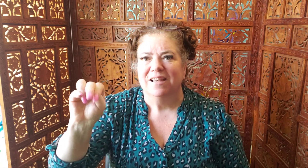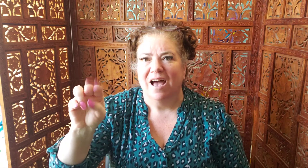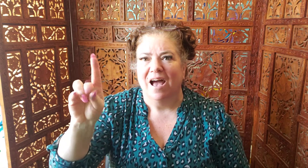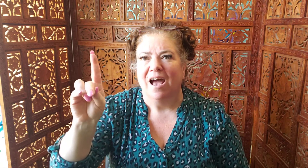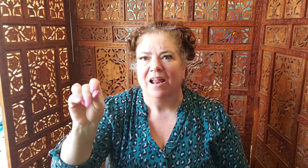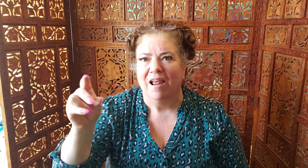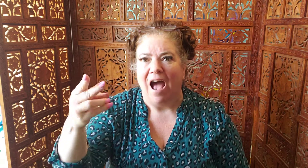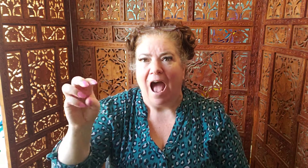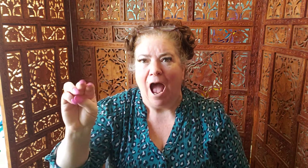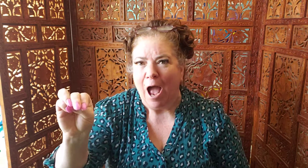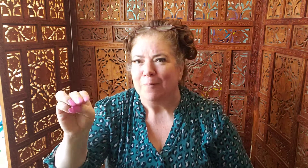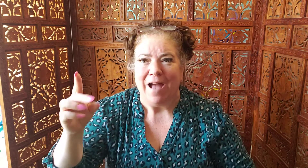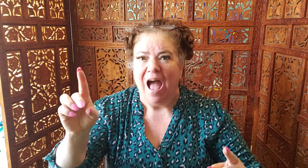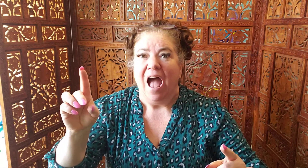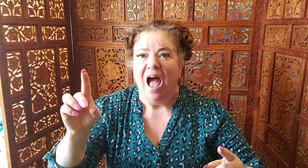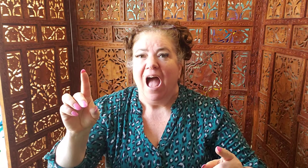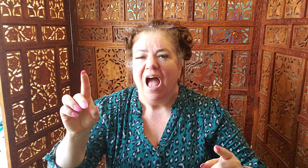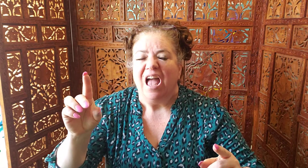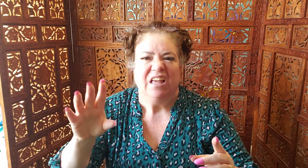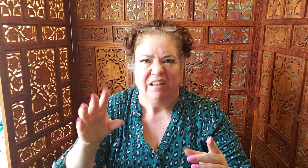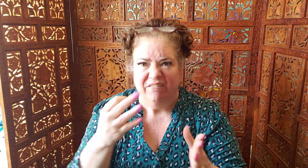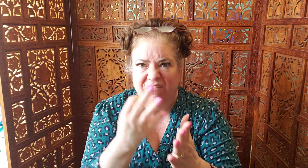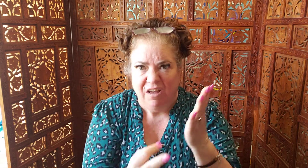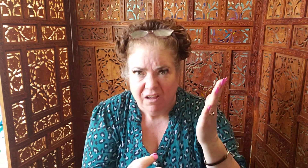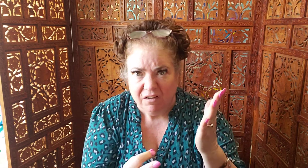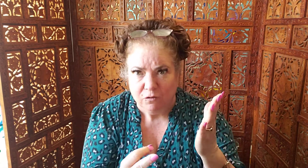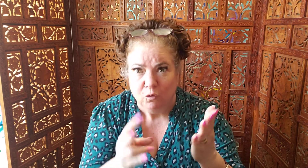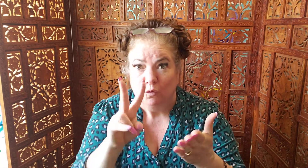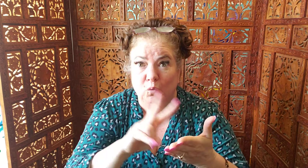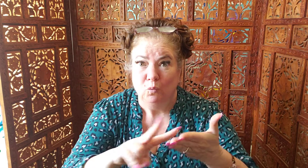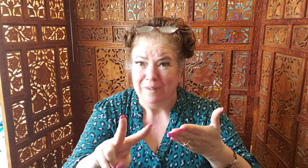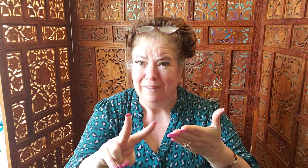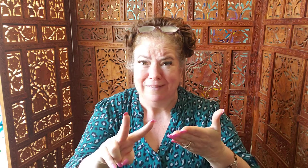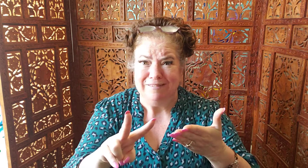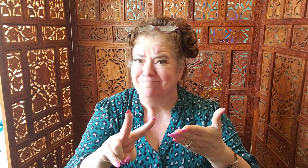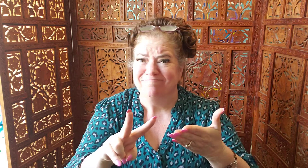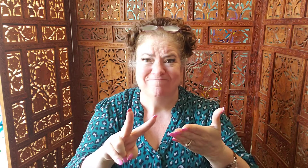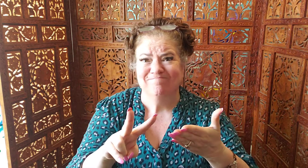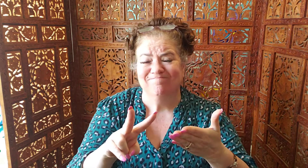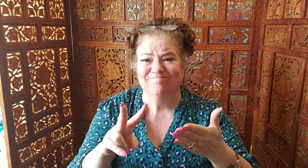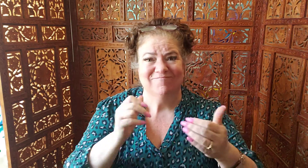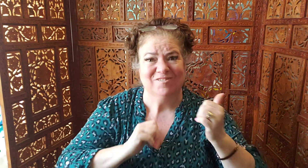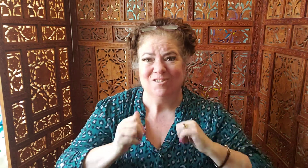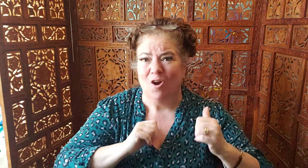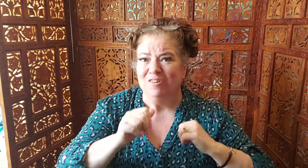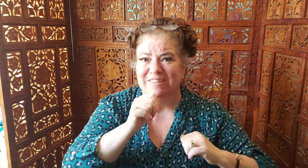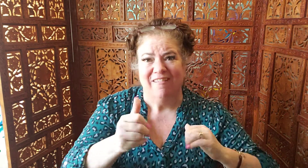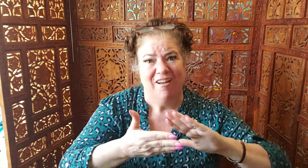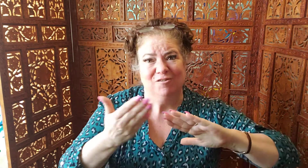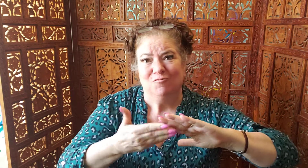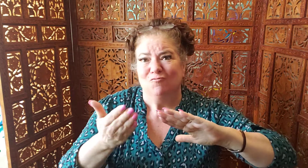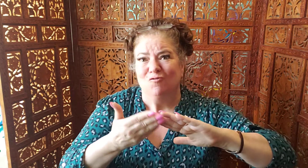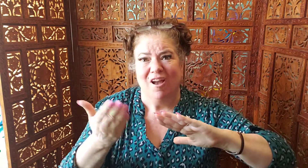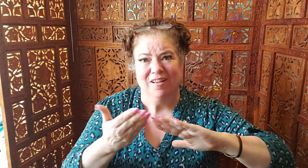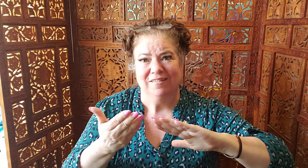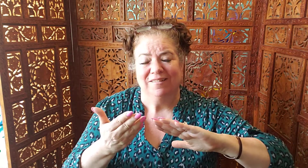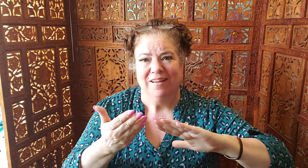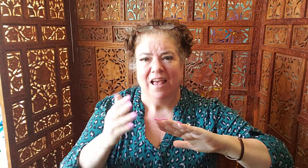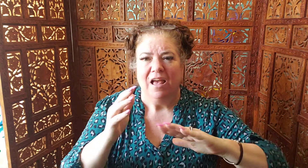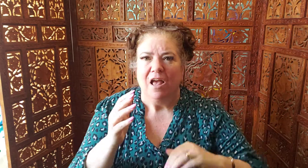flopped, after only 2 weeks, the partnership that had revolutionized Broadway ground to a halt. It